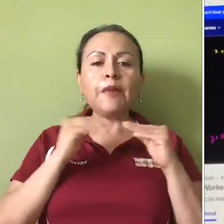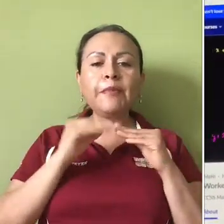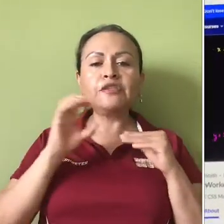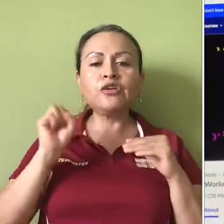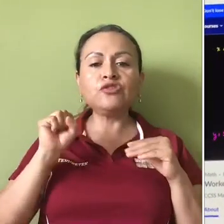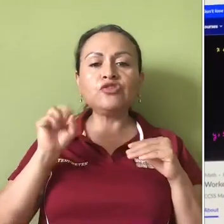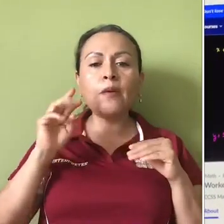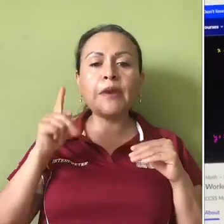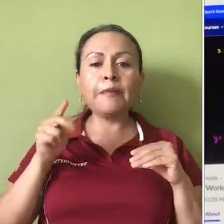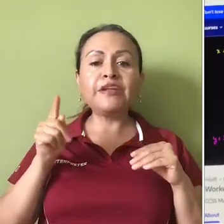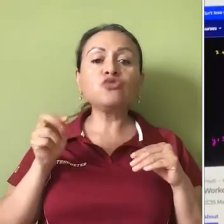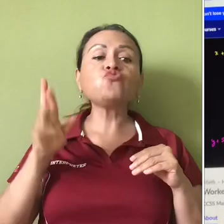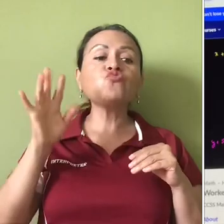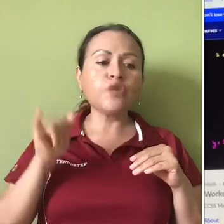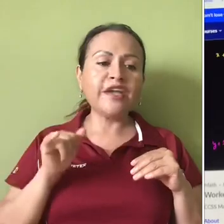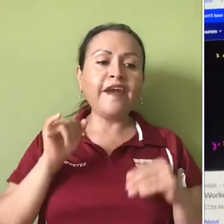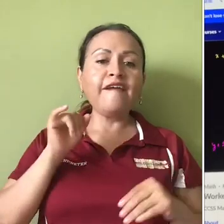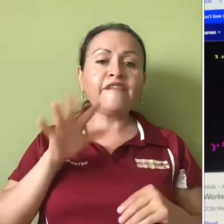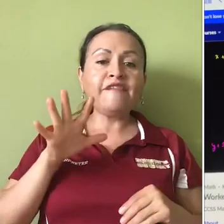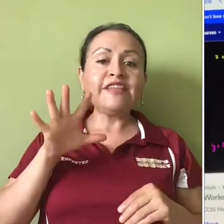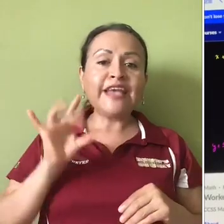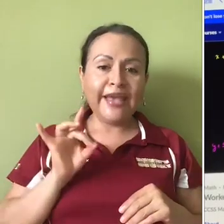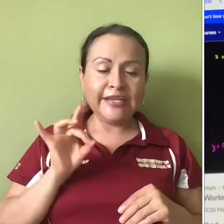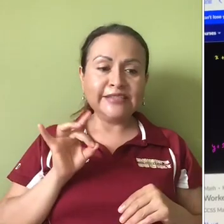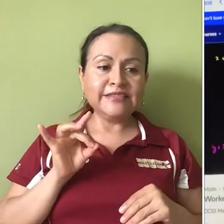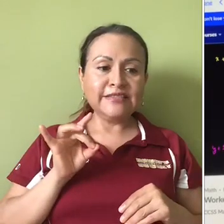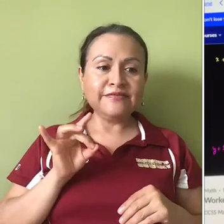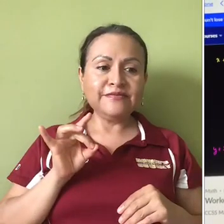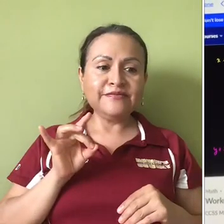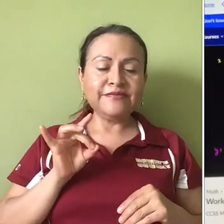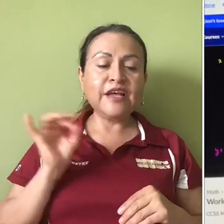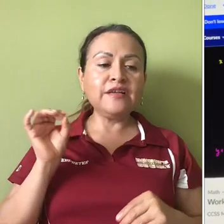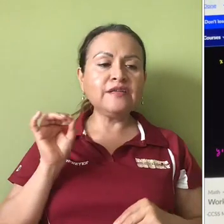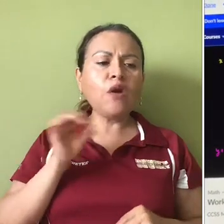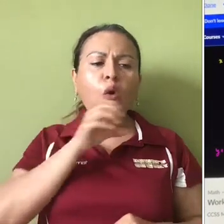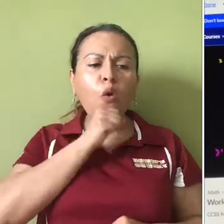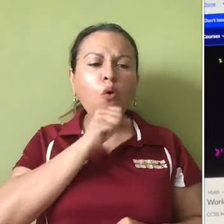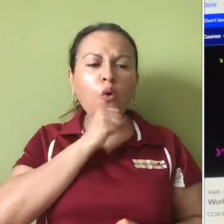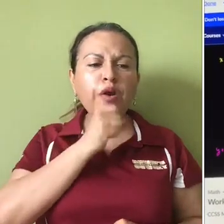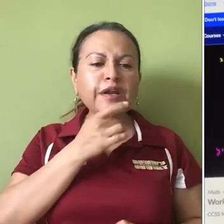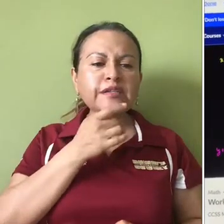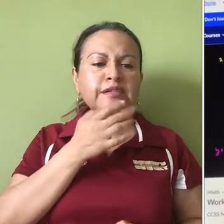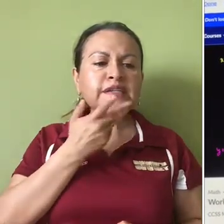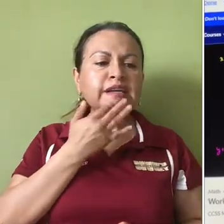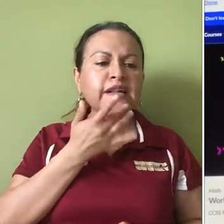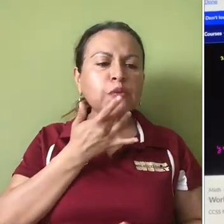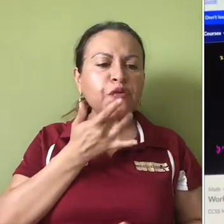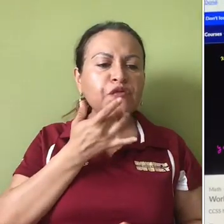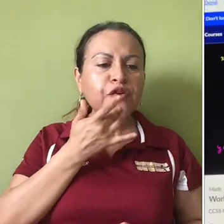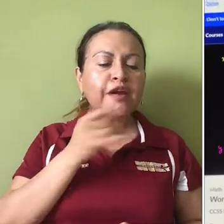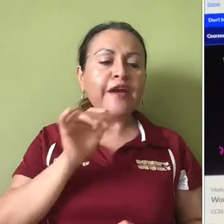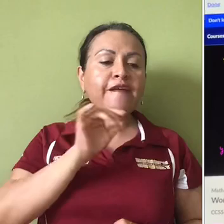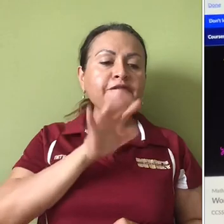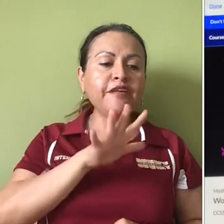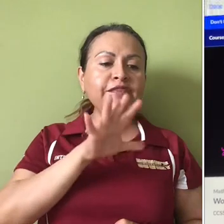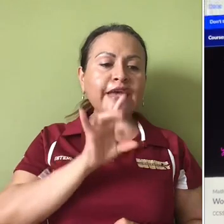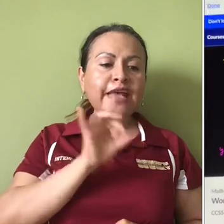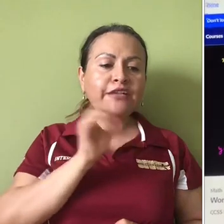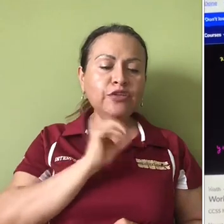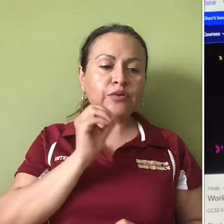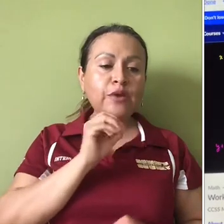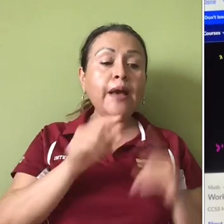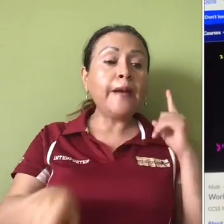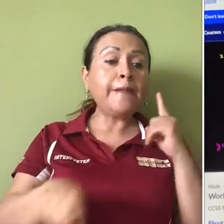degrees. I wanted to do that in that orange color. So if you have 58 degrees, so you have